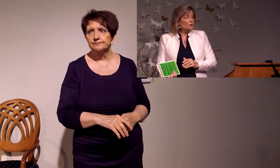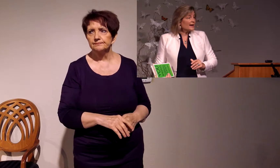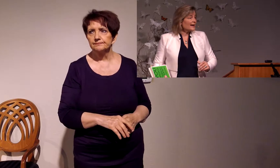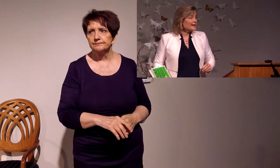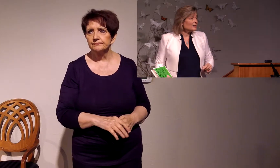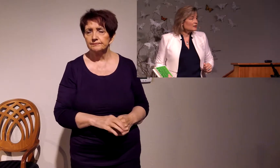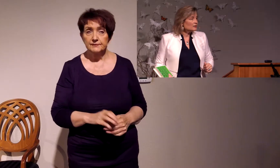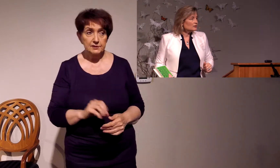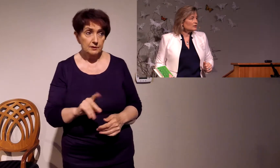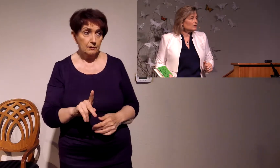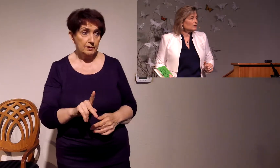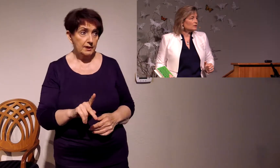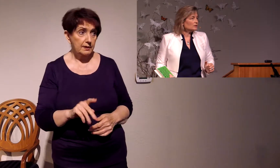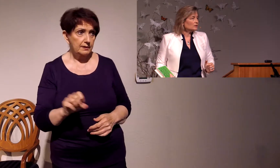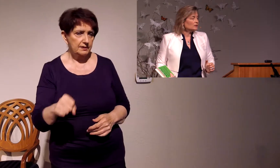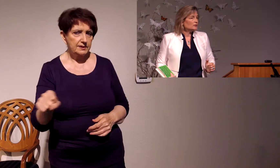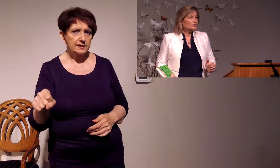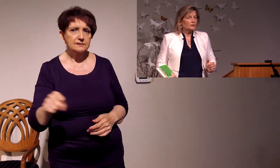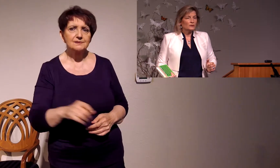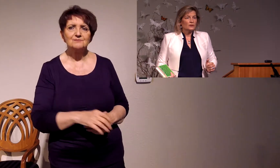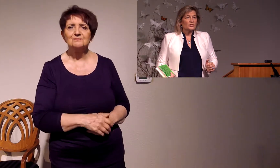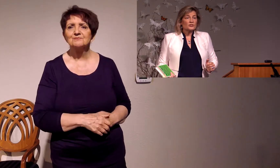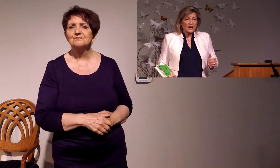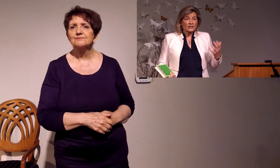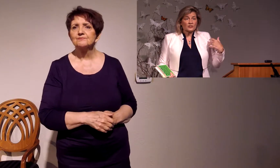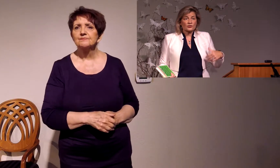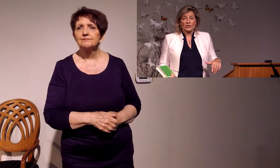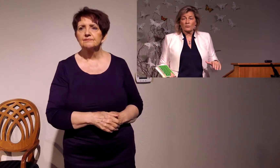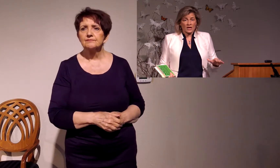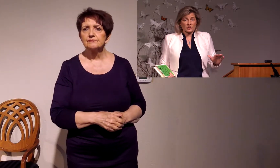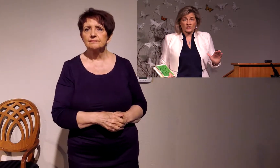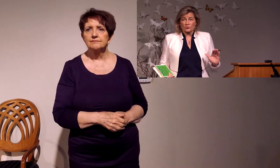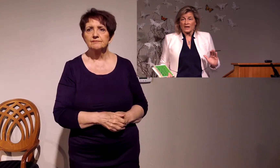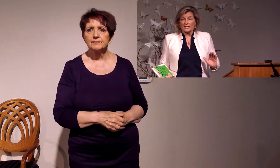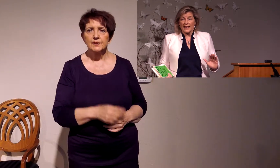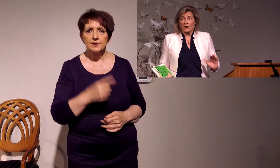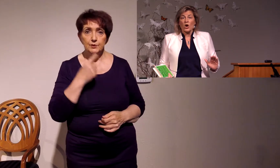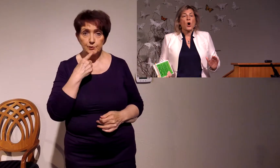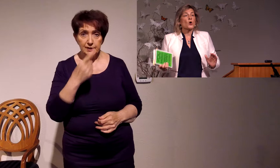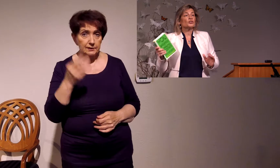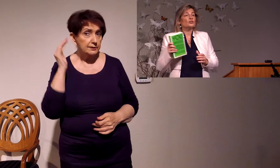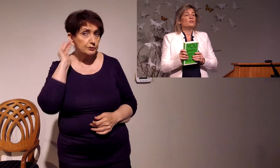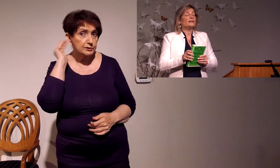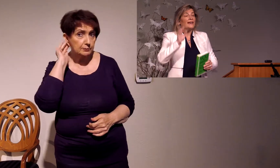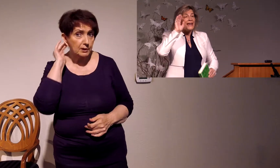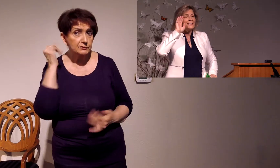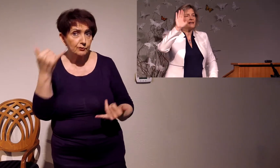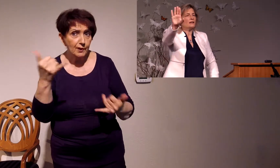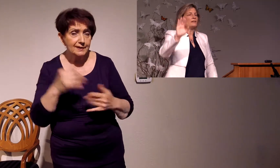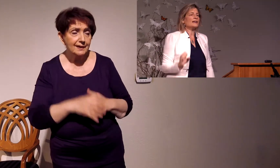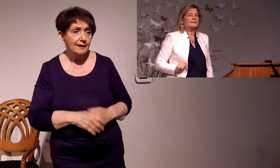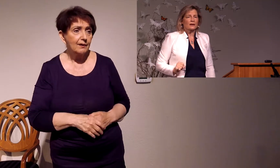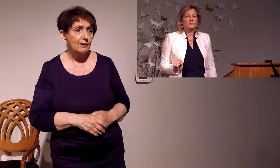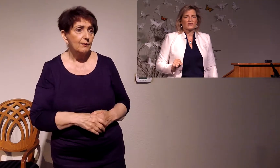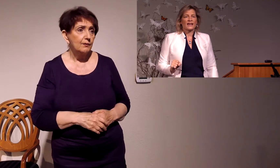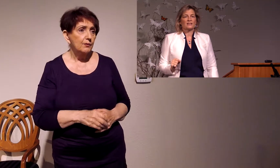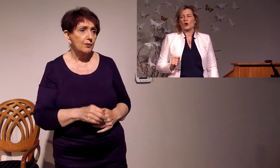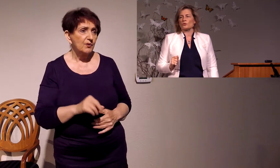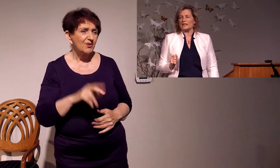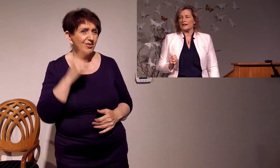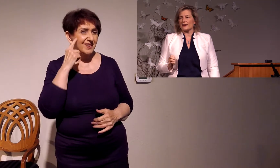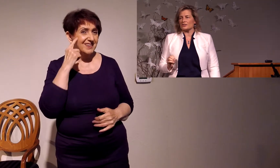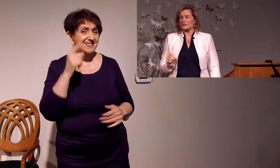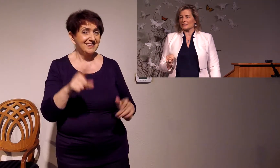Is it okay? Yes. Are you telling your subconscious right now, or are you negating things I'm